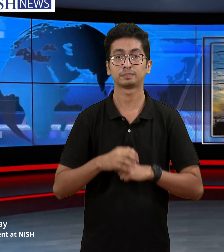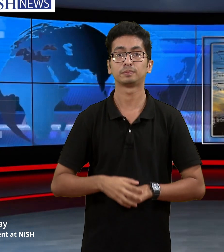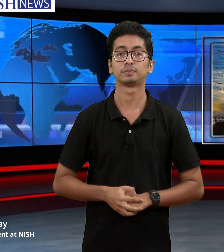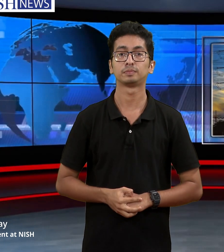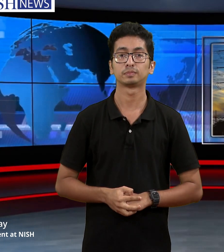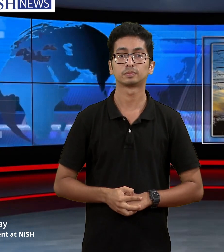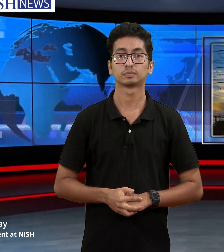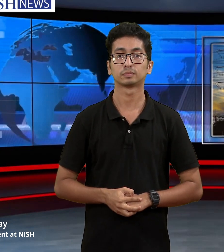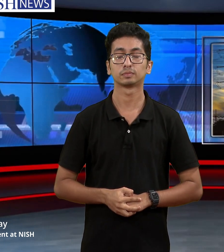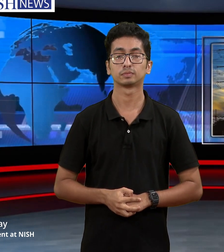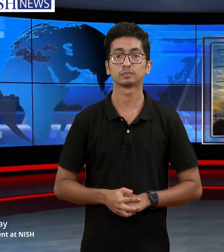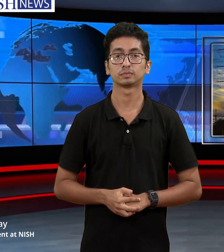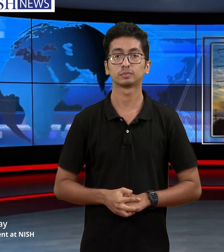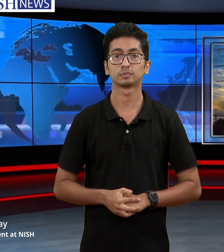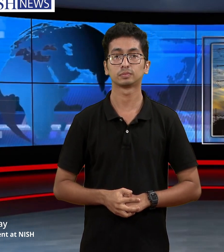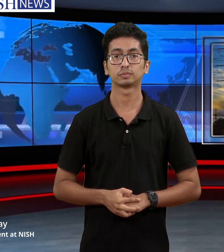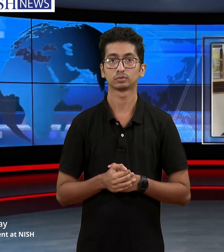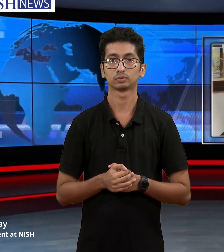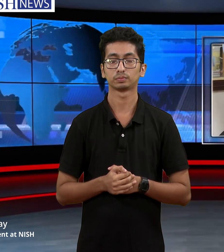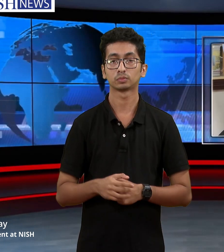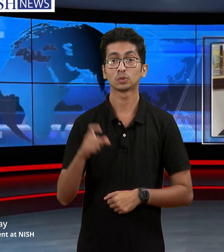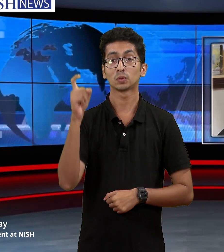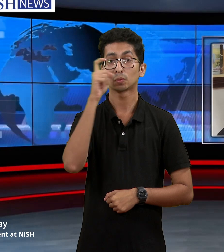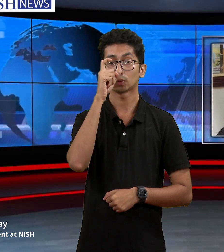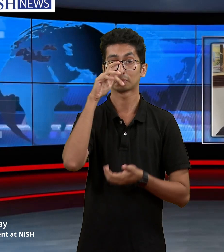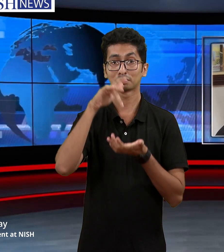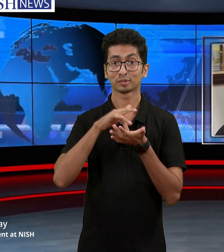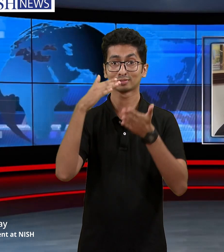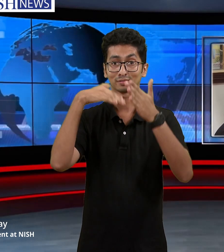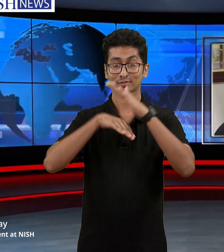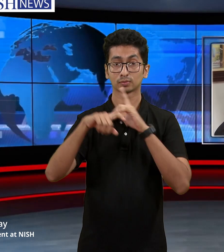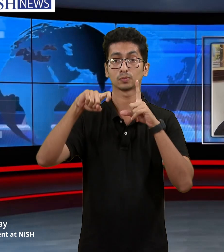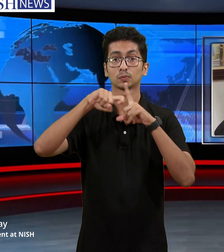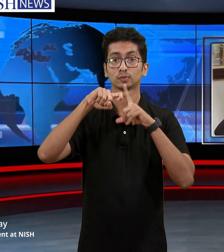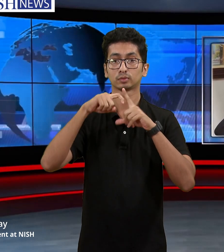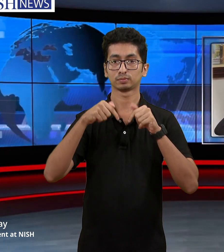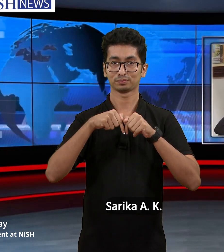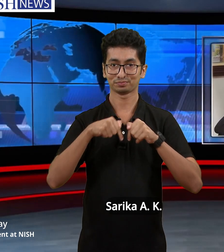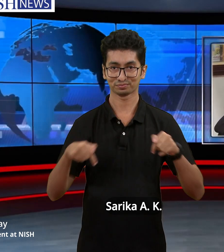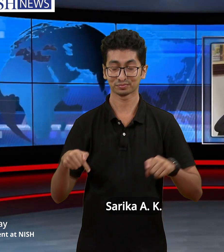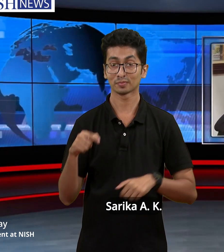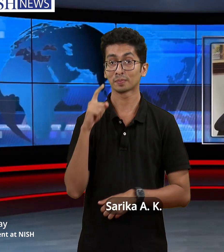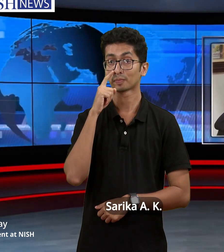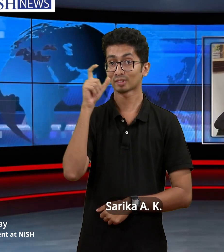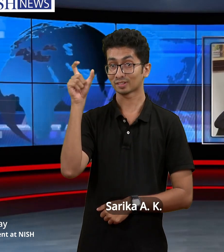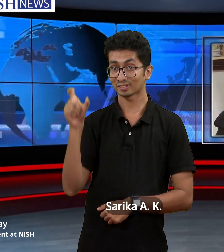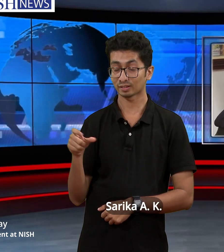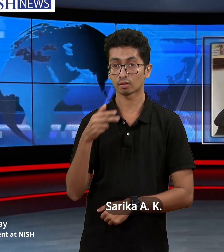Union Power Ministry in March. Sarita AK, a 23-year-old from Kirayur in Kozhikode, made history